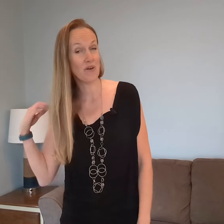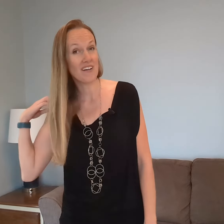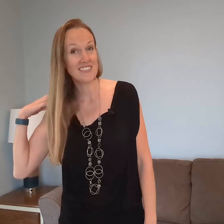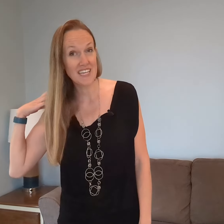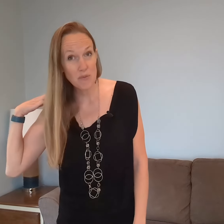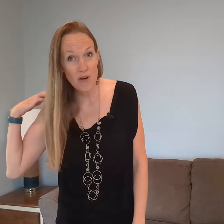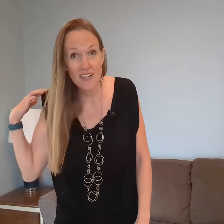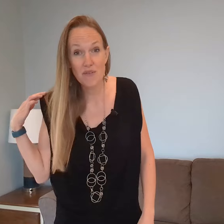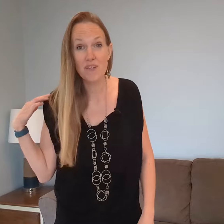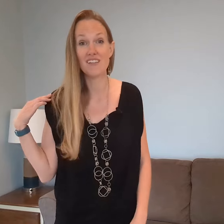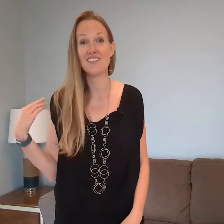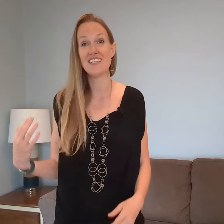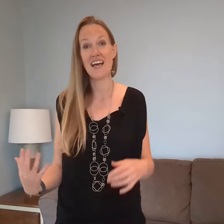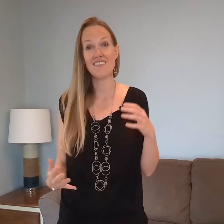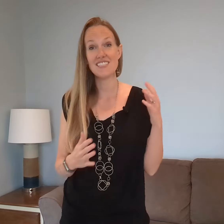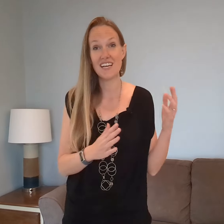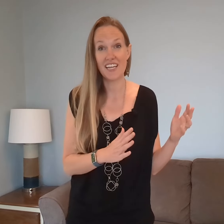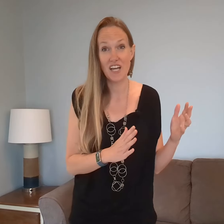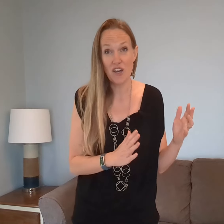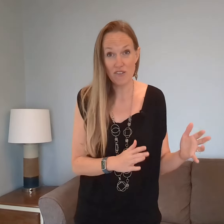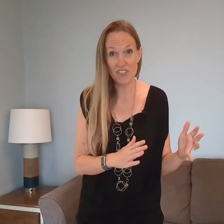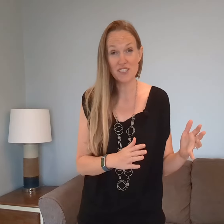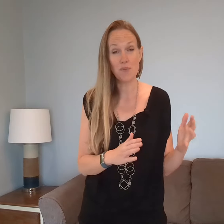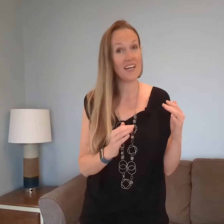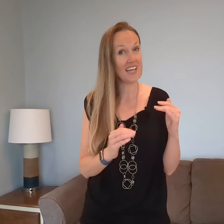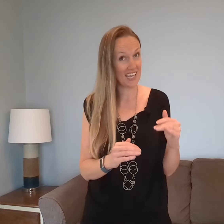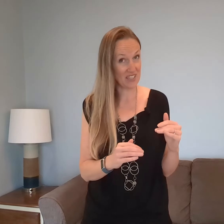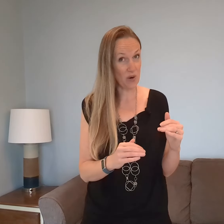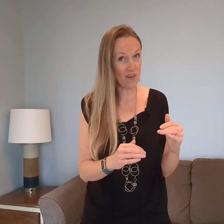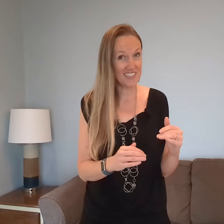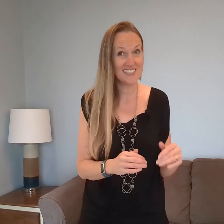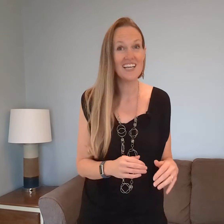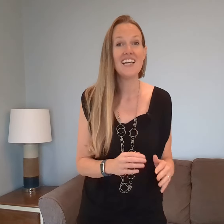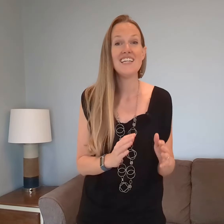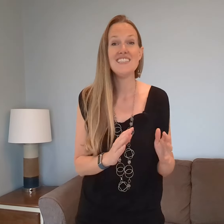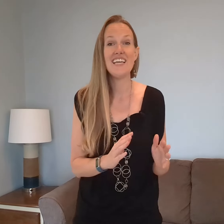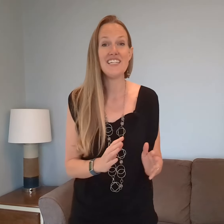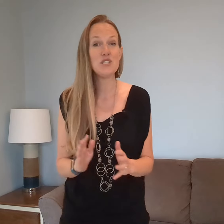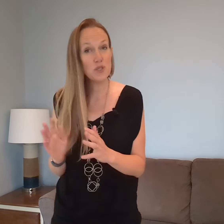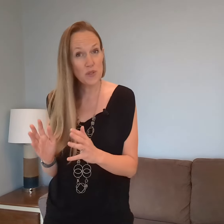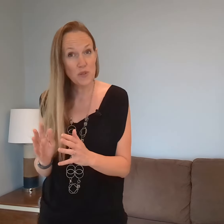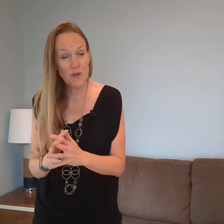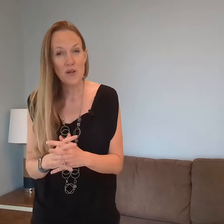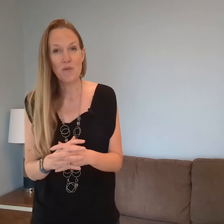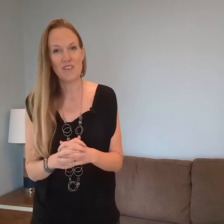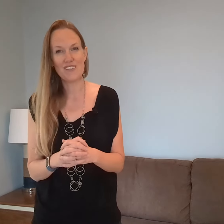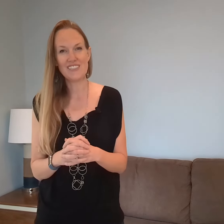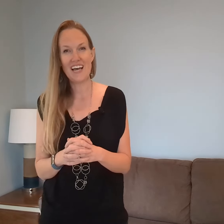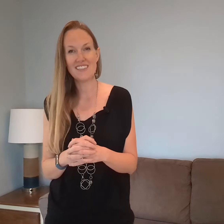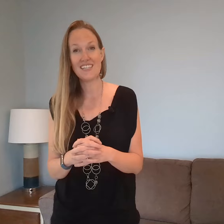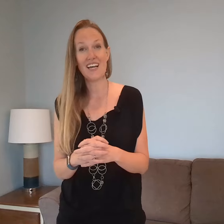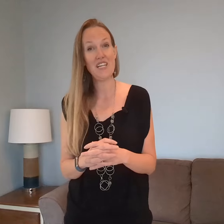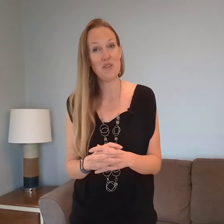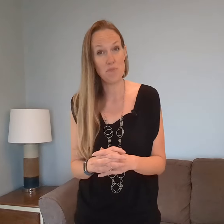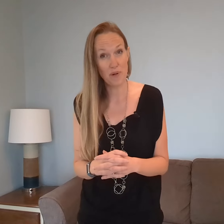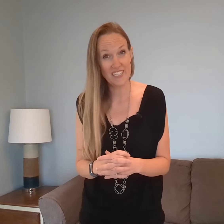on day one, we learned how to sign verse one and the chorus. Day two, we learned how to sign the bridge